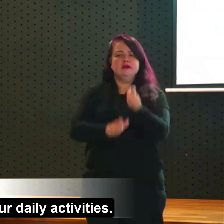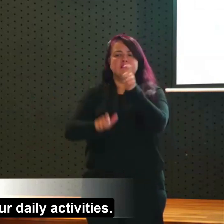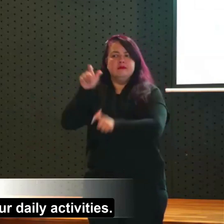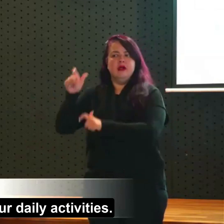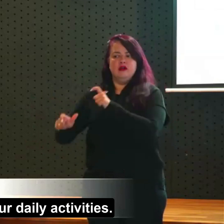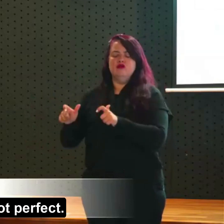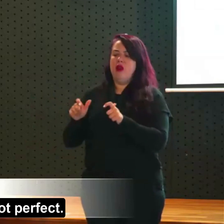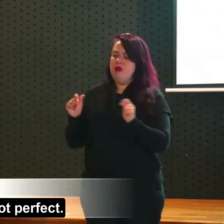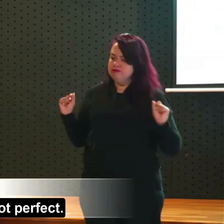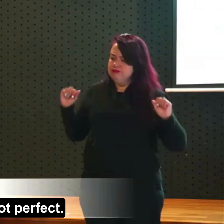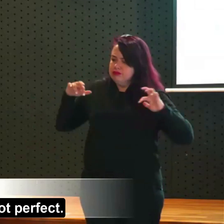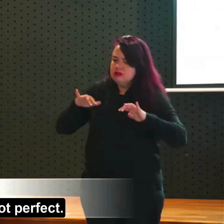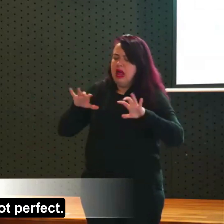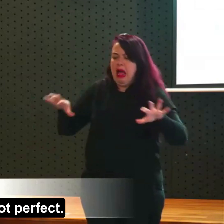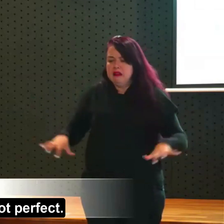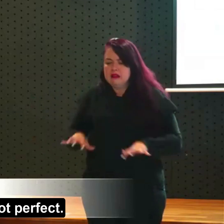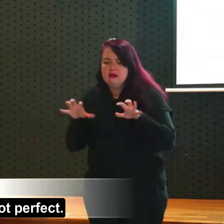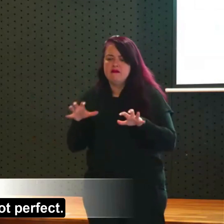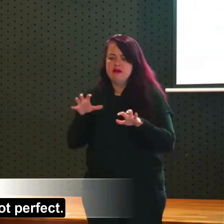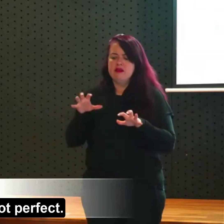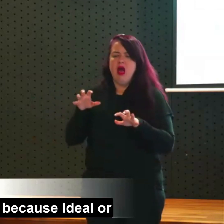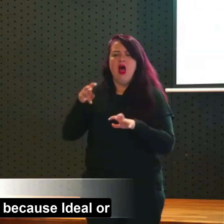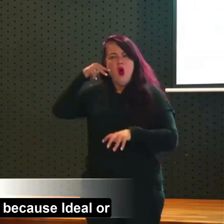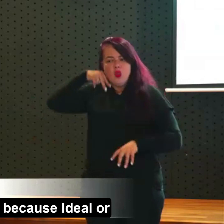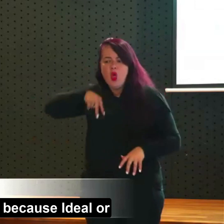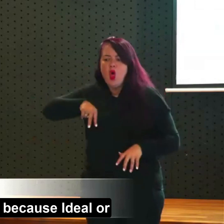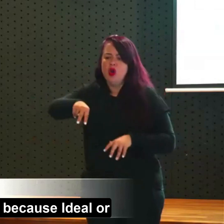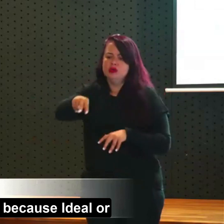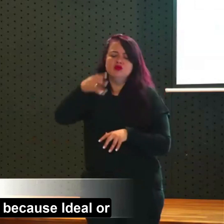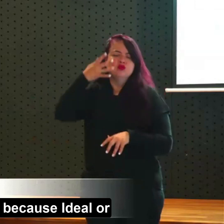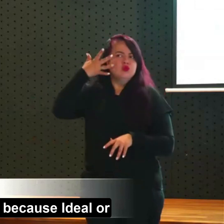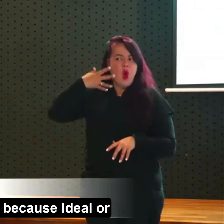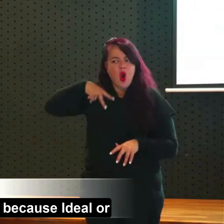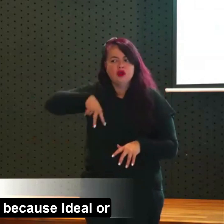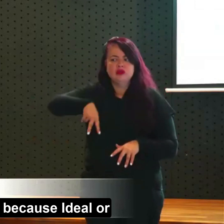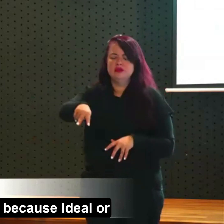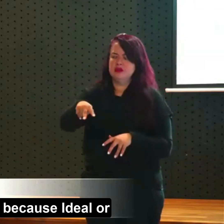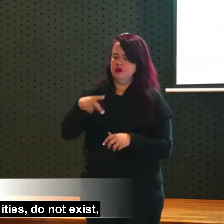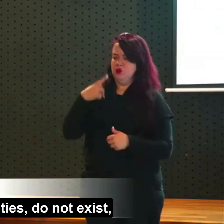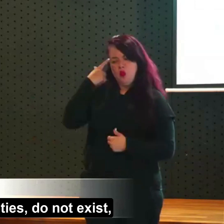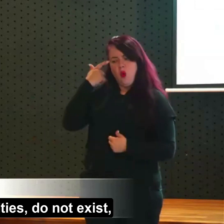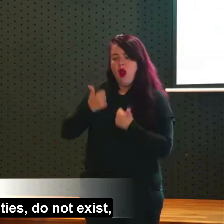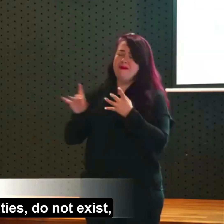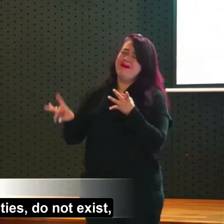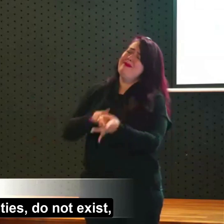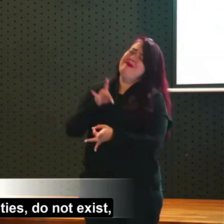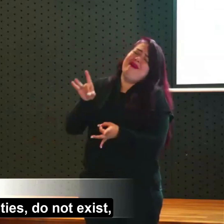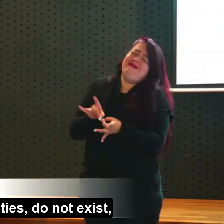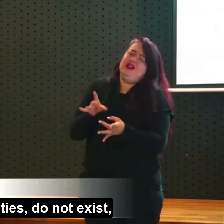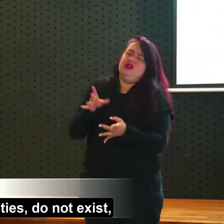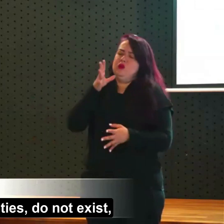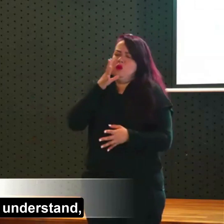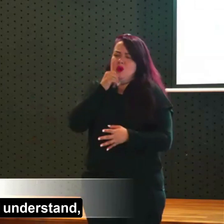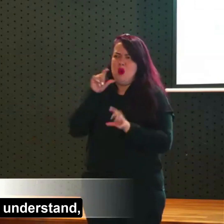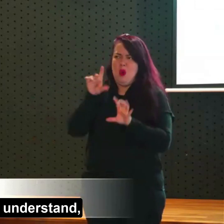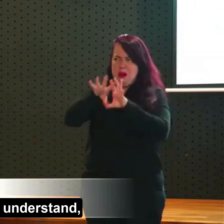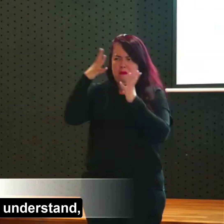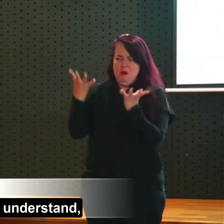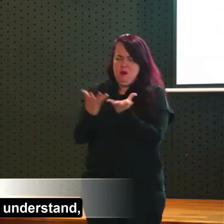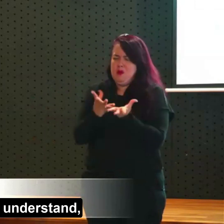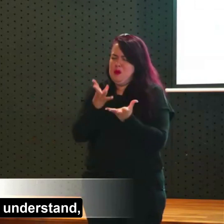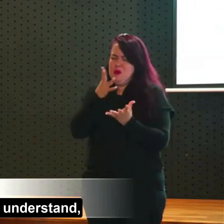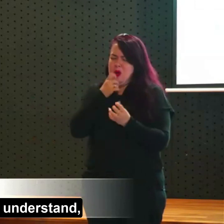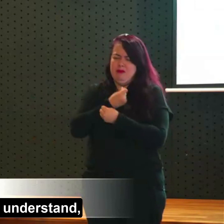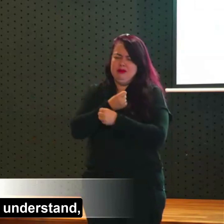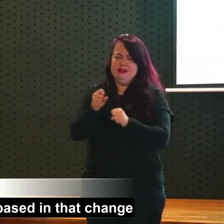have our daily activities, not perfect, not ideal, because ideal or perfect cities do not exist,